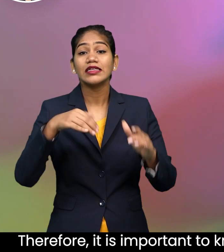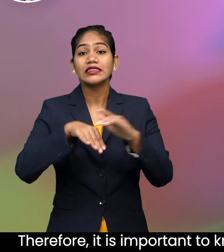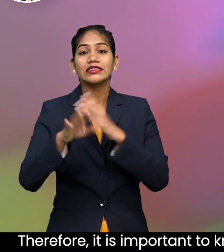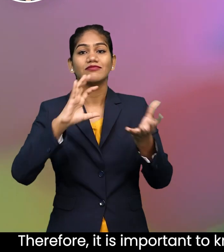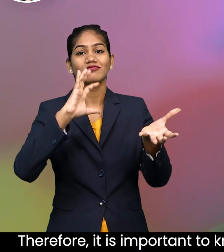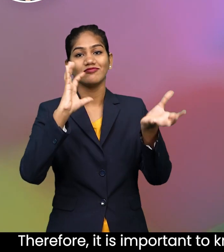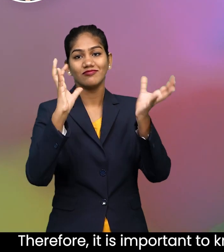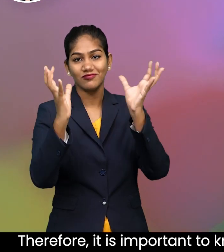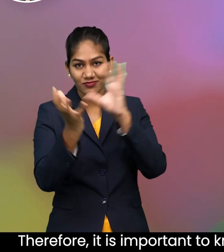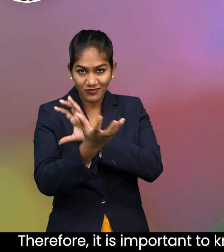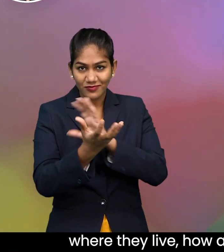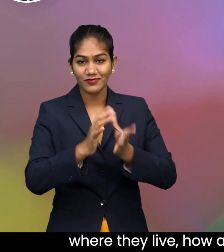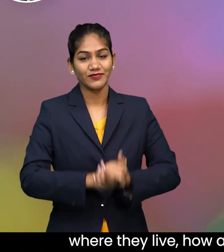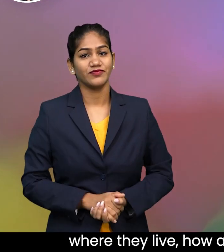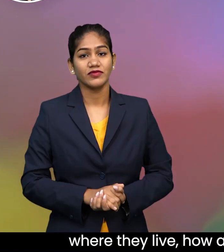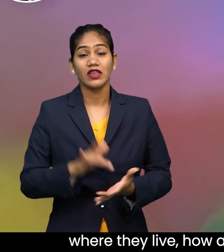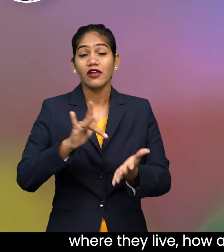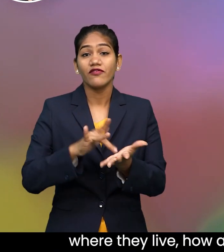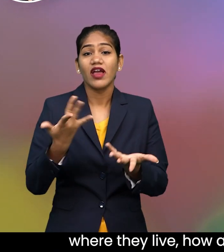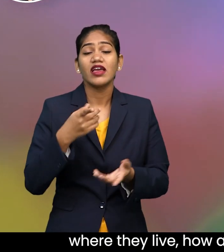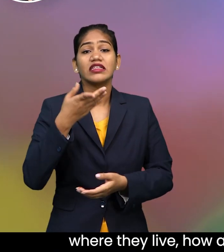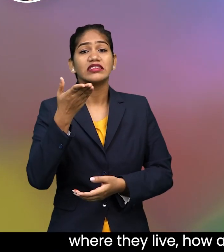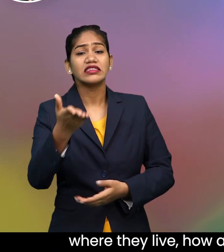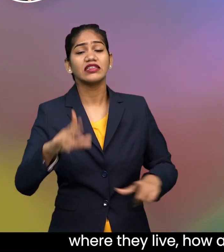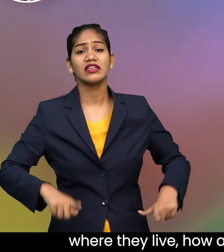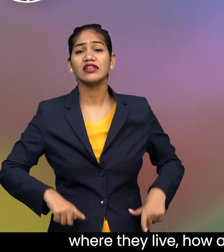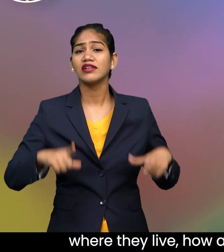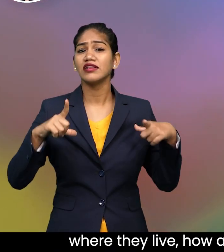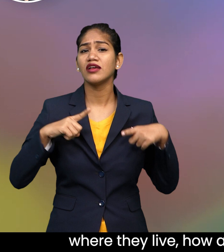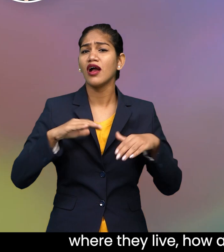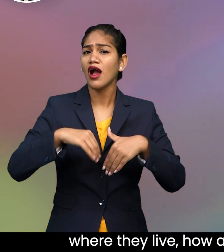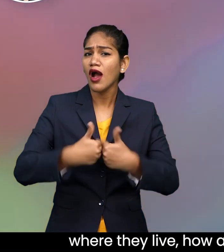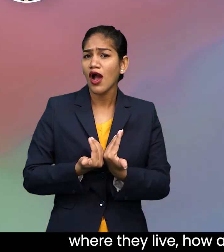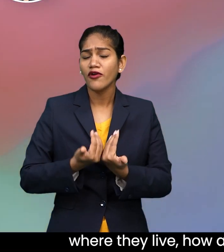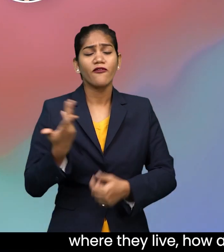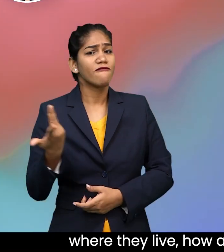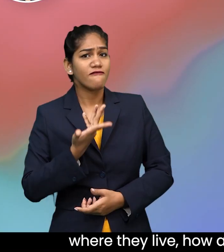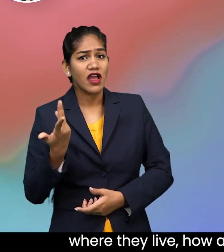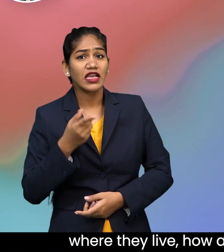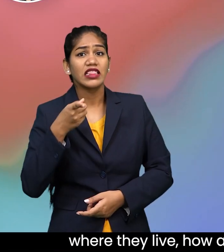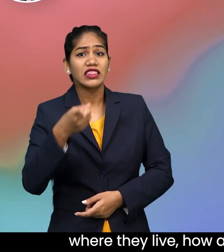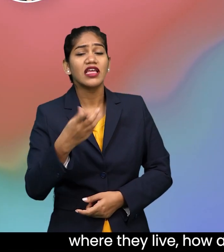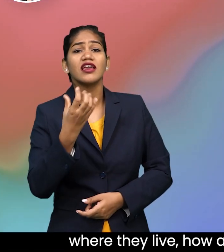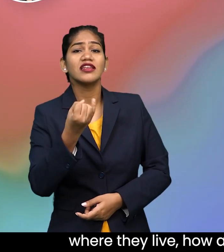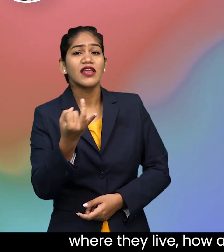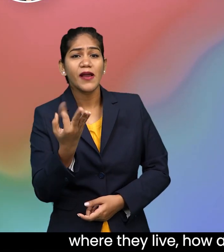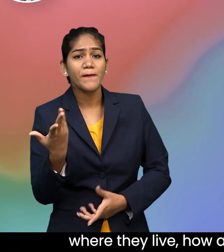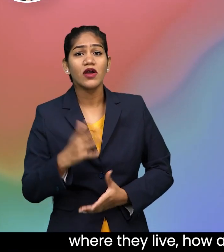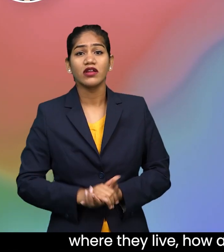country, where they live, how and why their numbers are increasing,